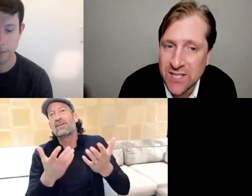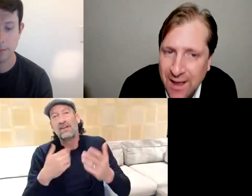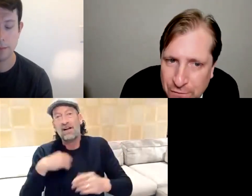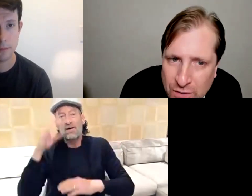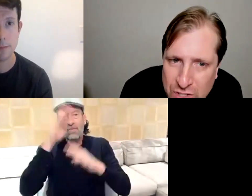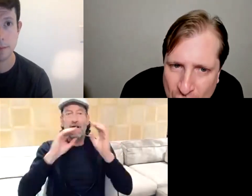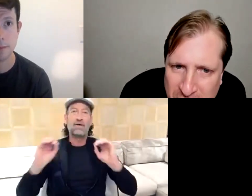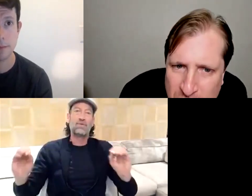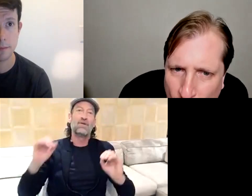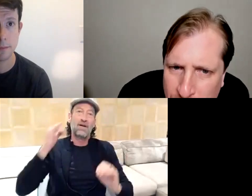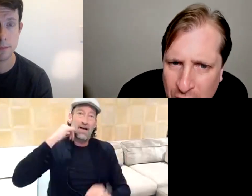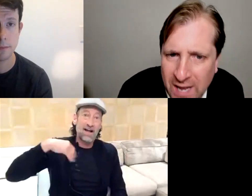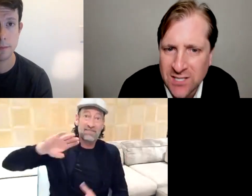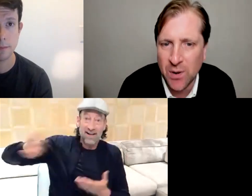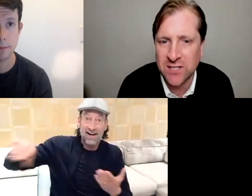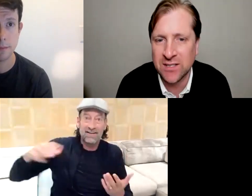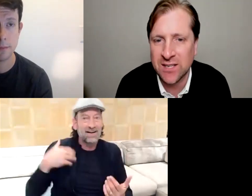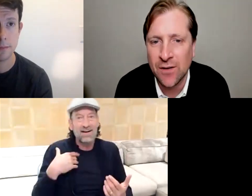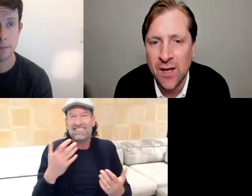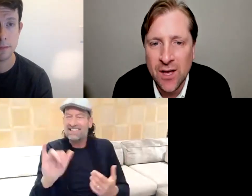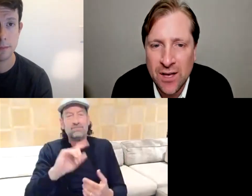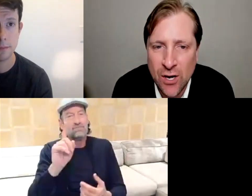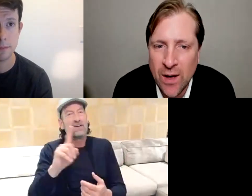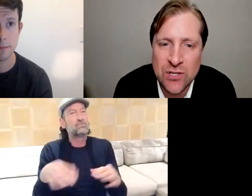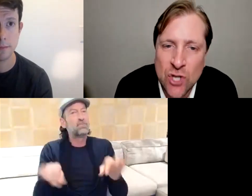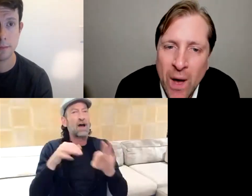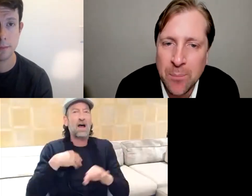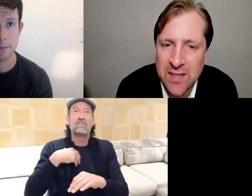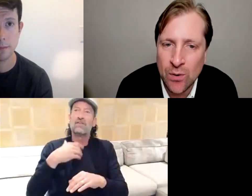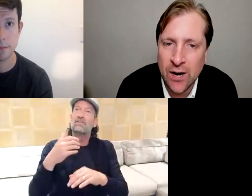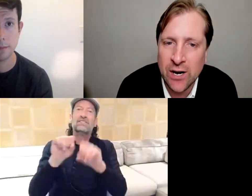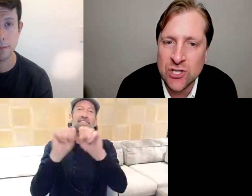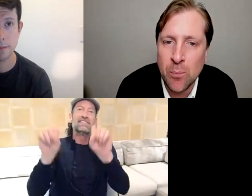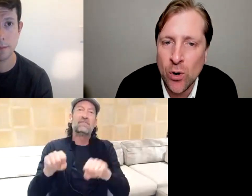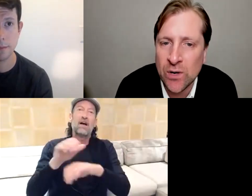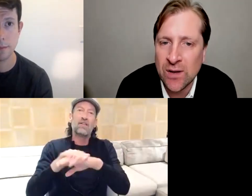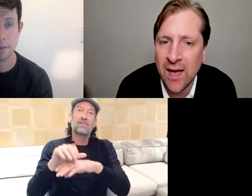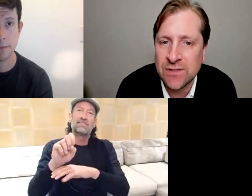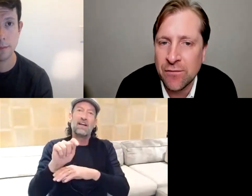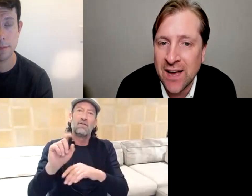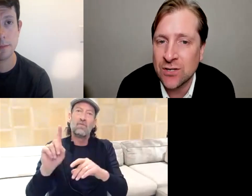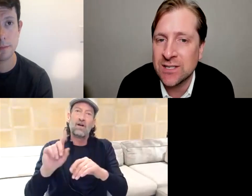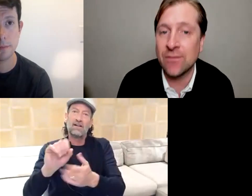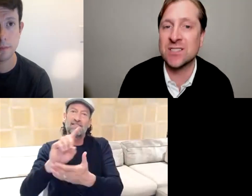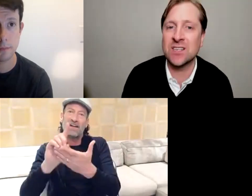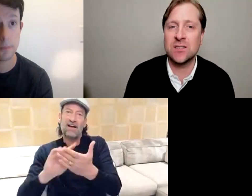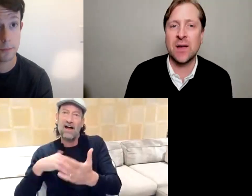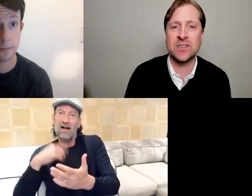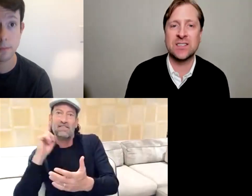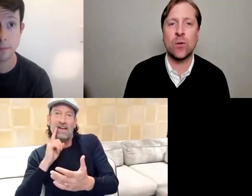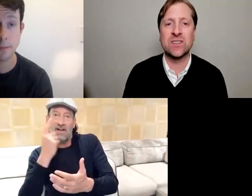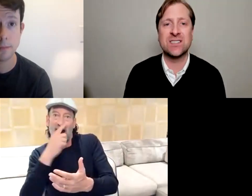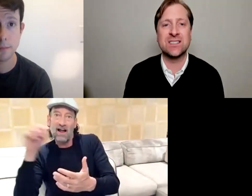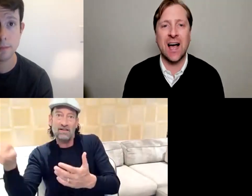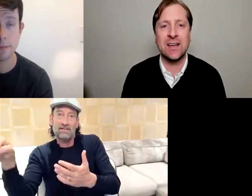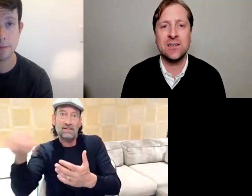of course, I felt so much more free to express myself. You know, I was so happy they were there. It's so important when you have deaf actors to have a system on the